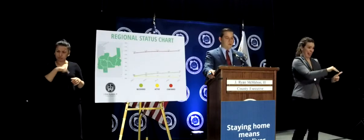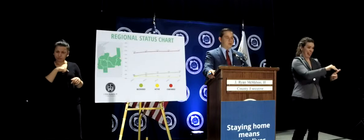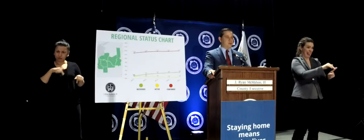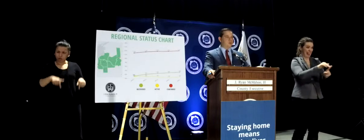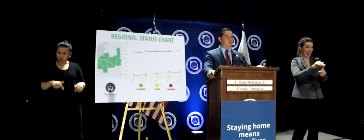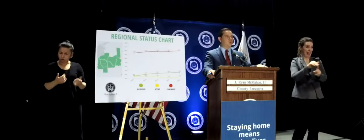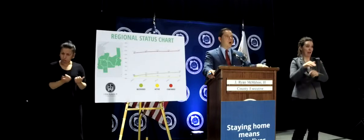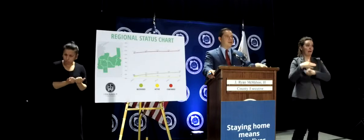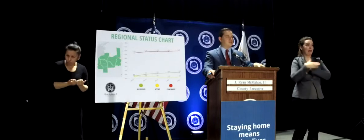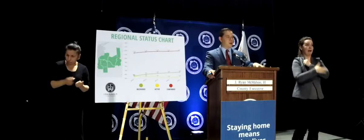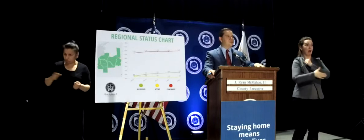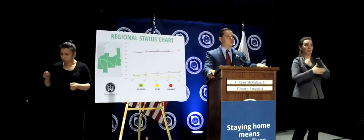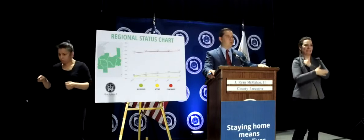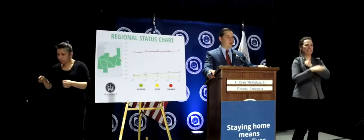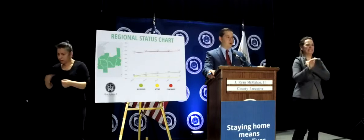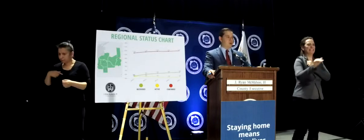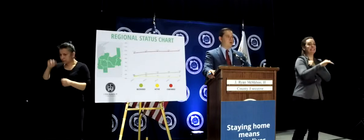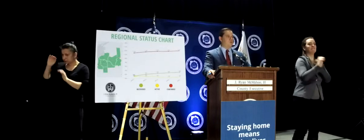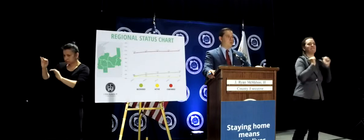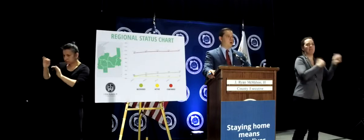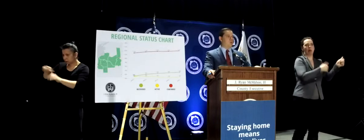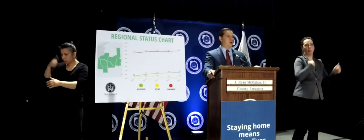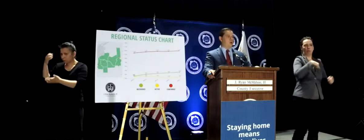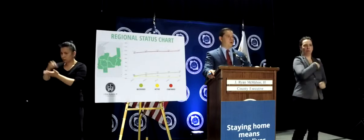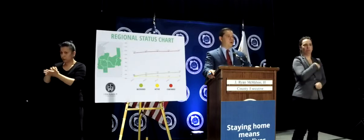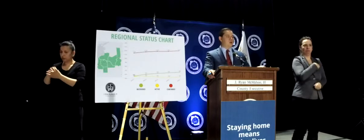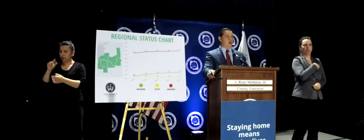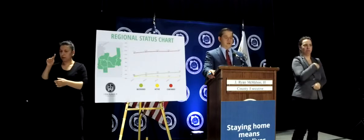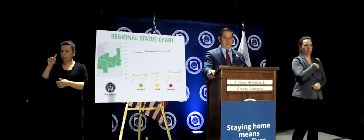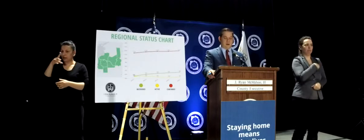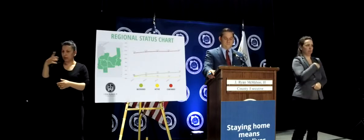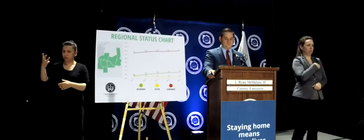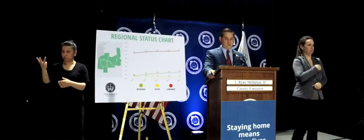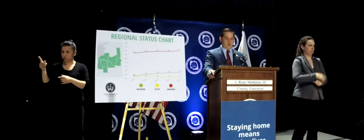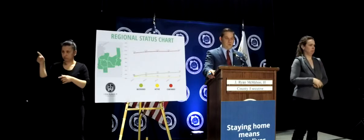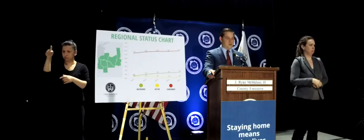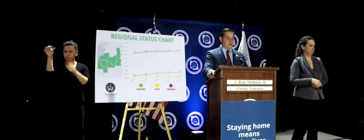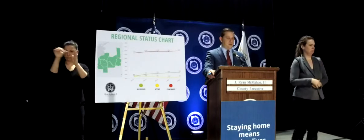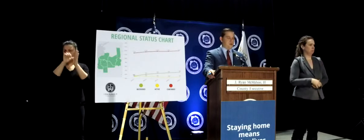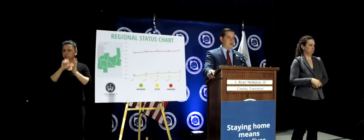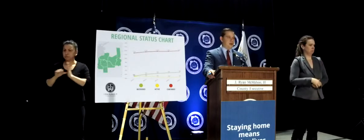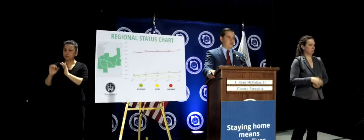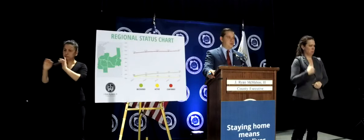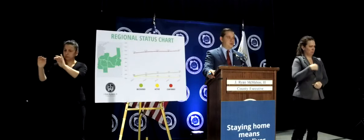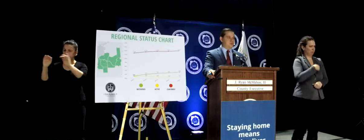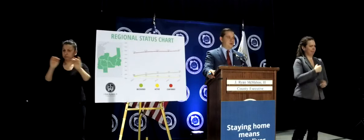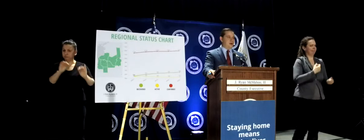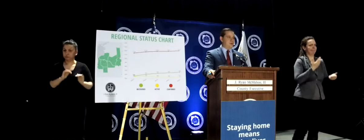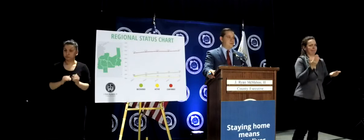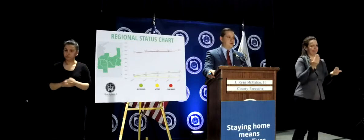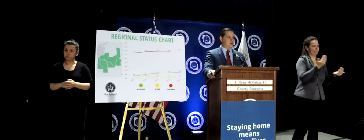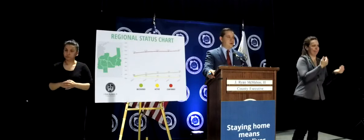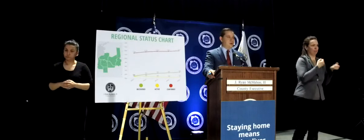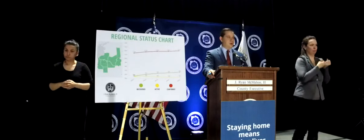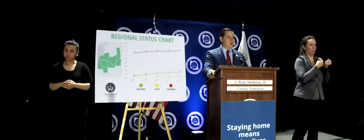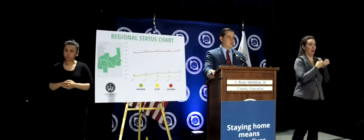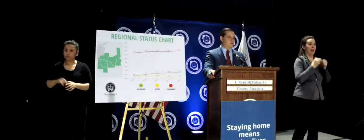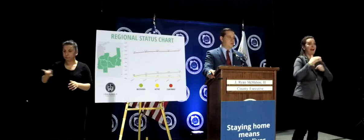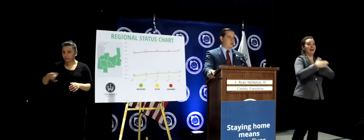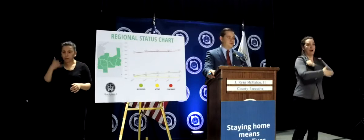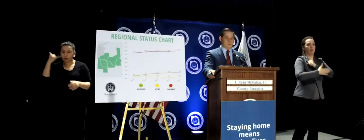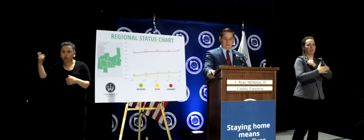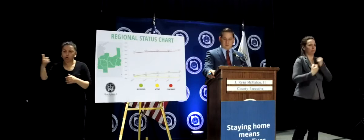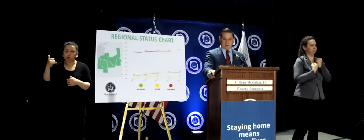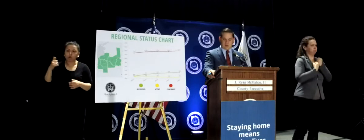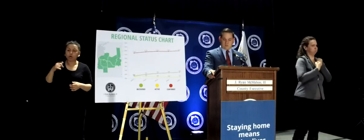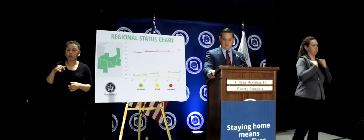that there's widespread support for what we're talking about. And we'll get together again on Thursday and Friday, and hopefully